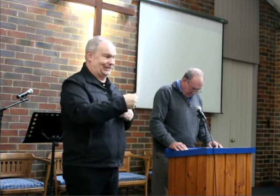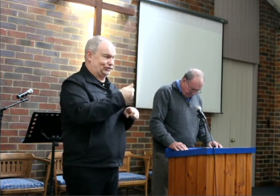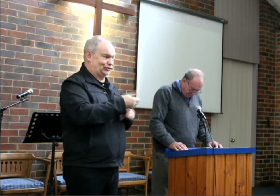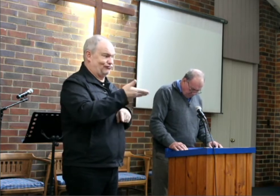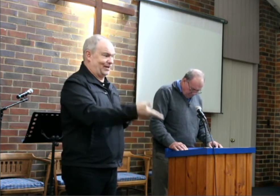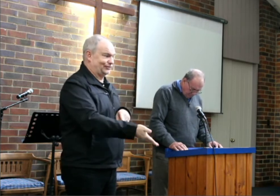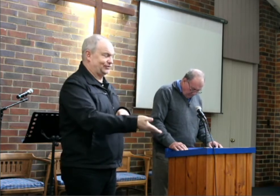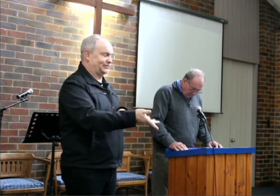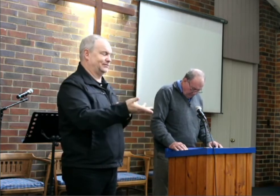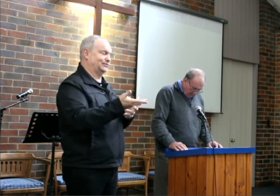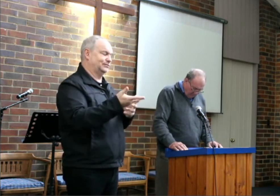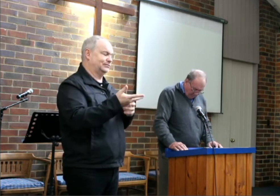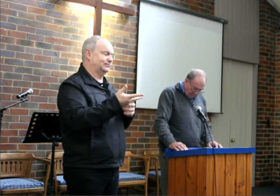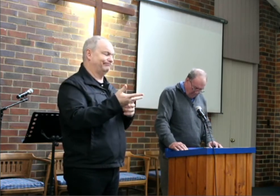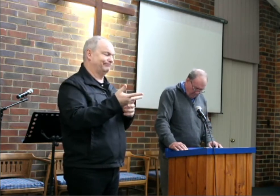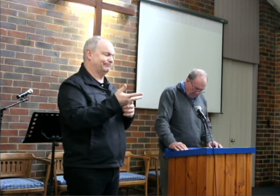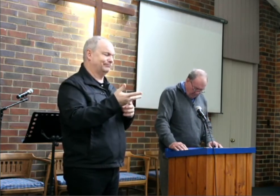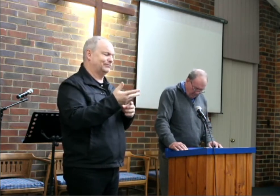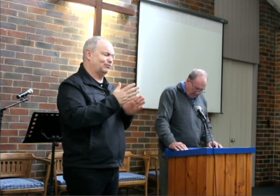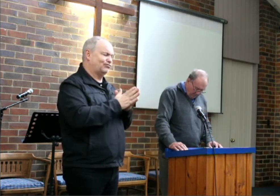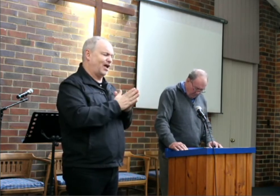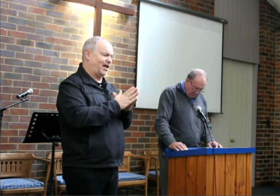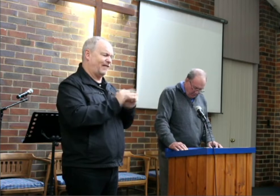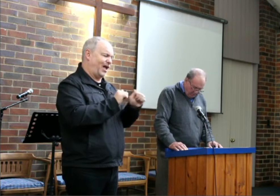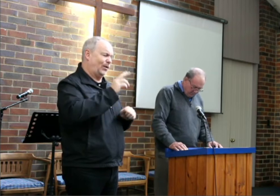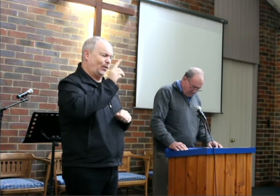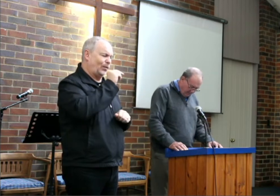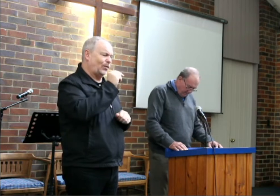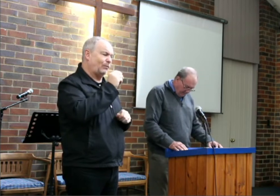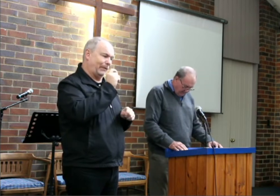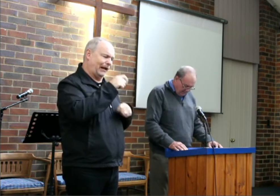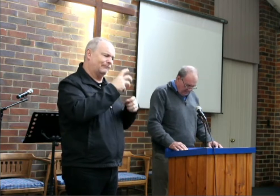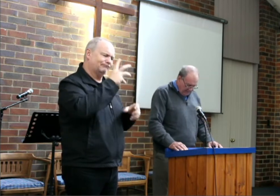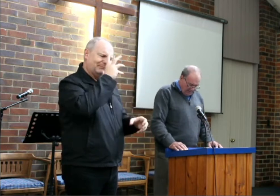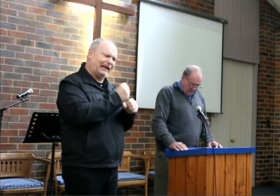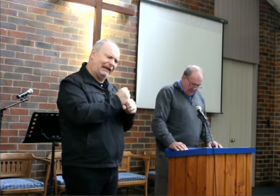through, and we pray that our youth will be believers, Father,